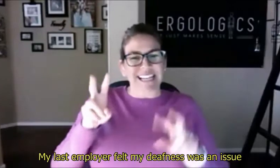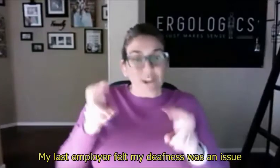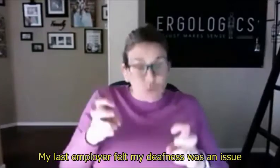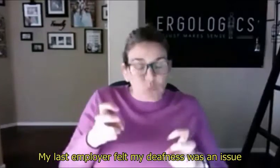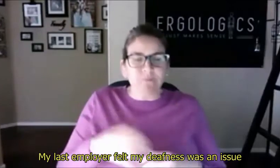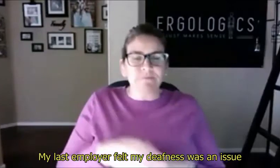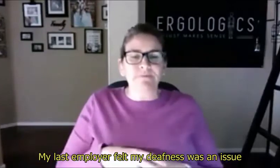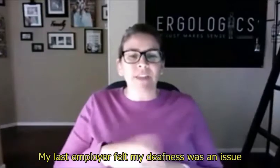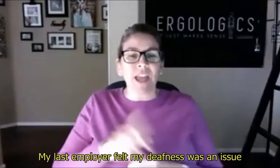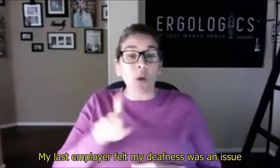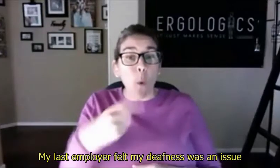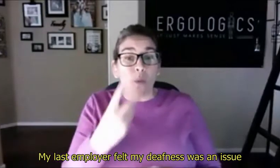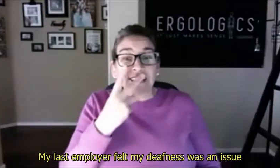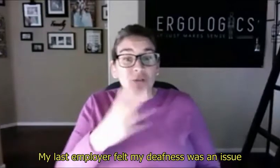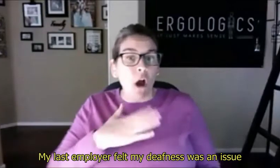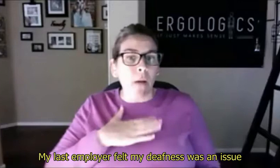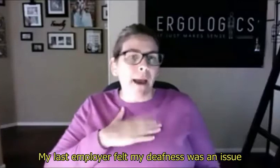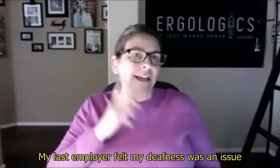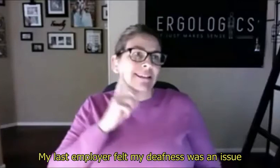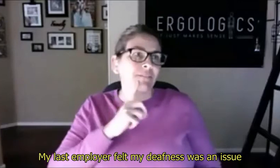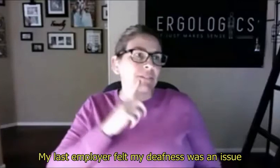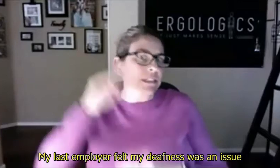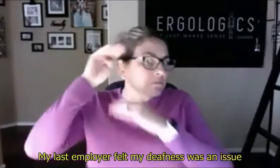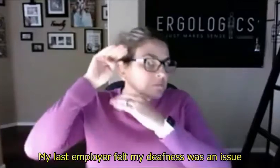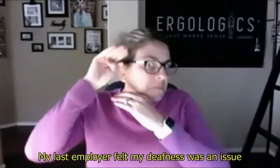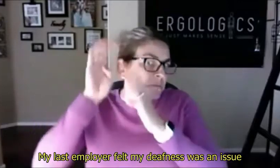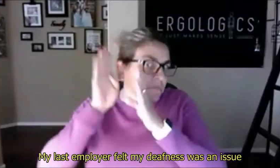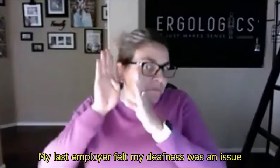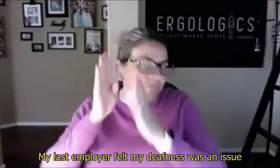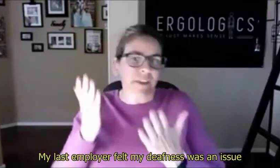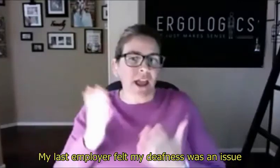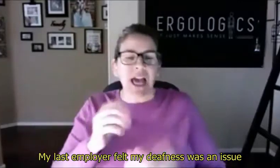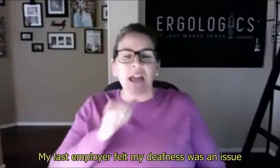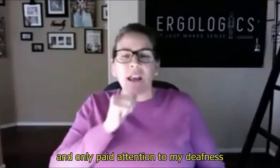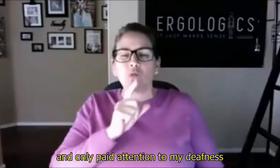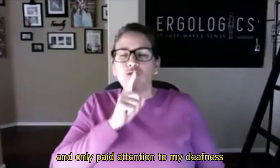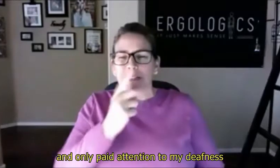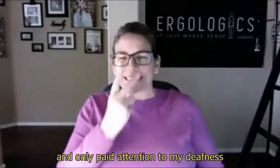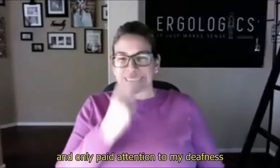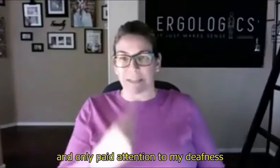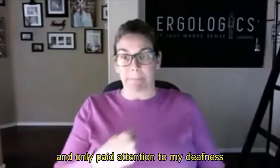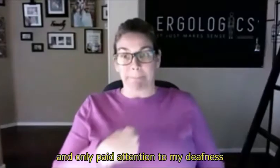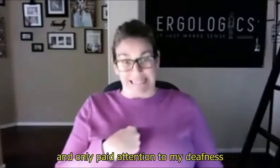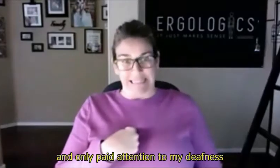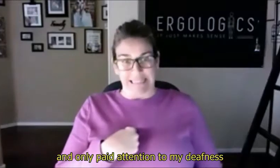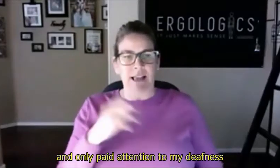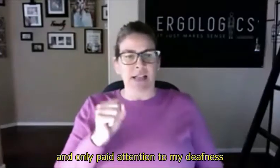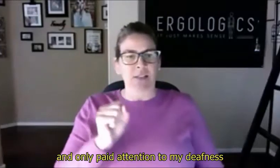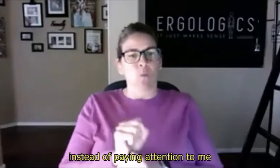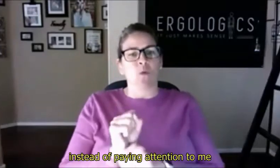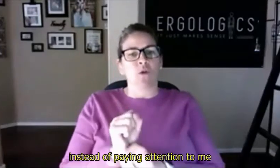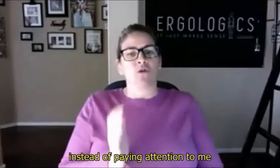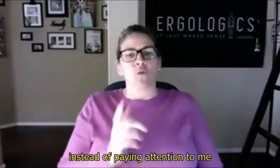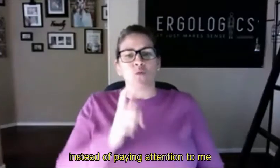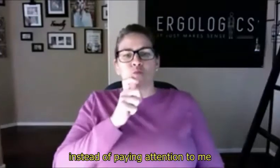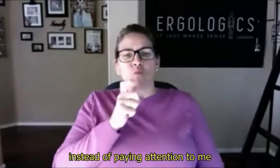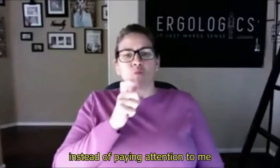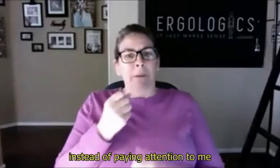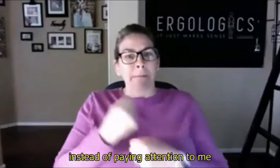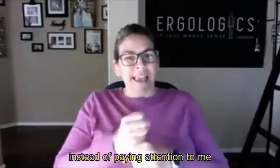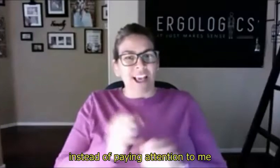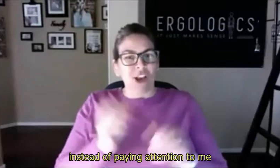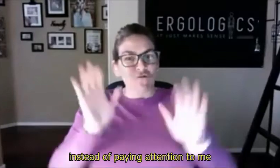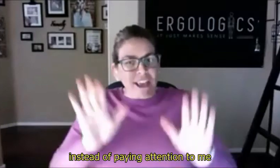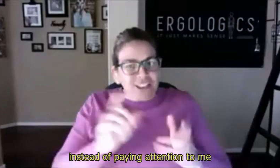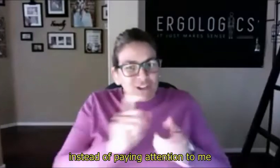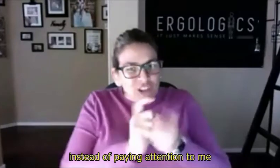My last employer felt my deafness was an issue and only paid attention to my deafness instead of paying